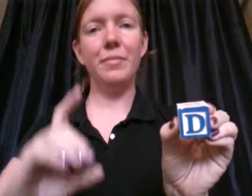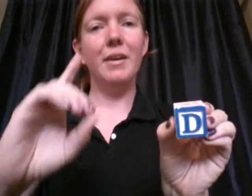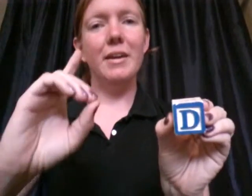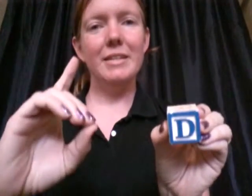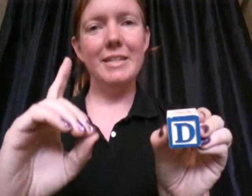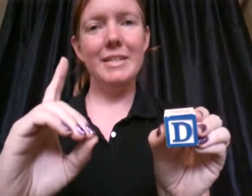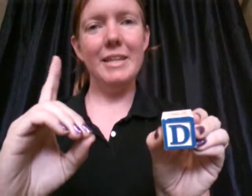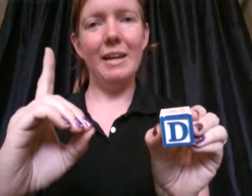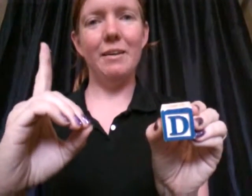D